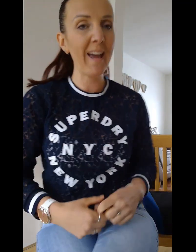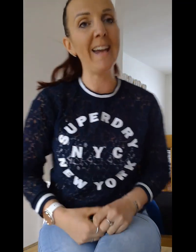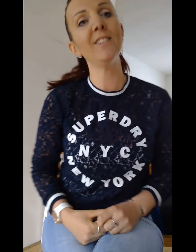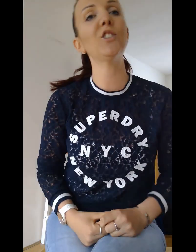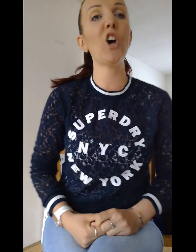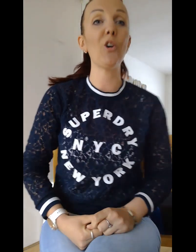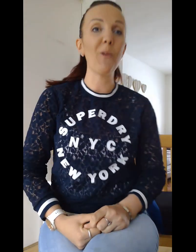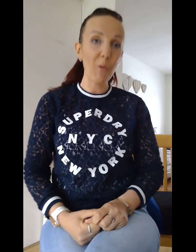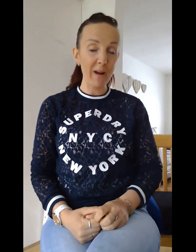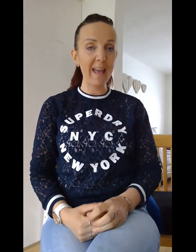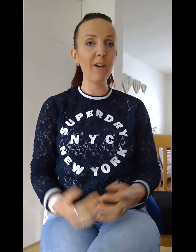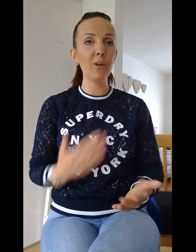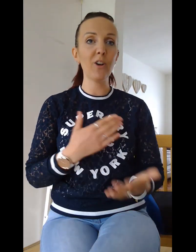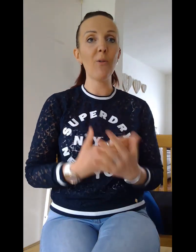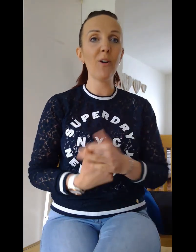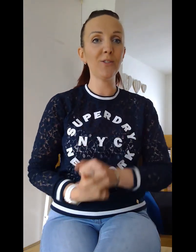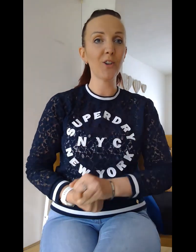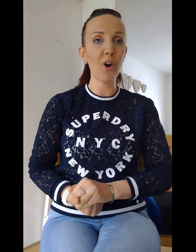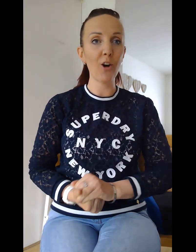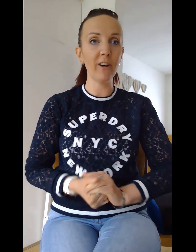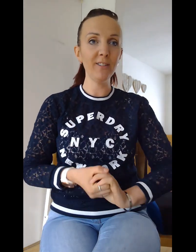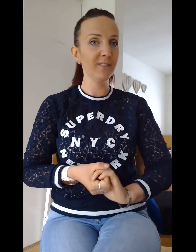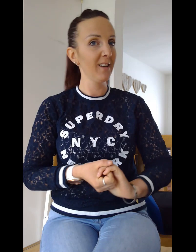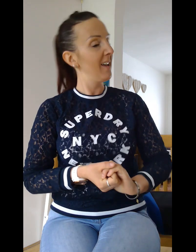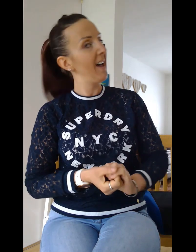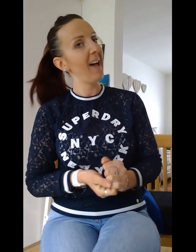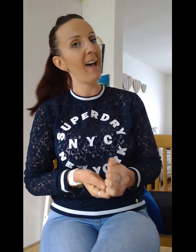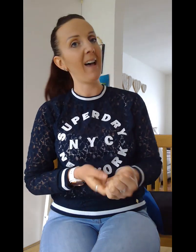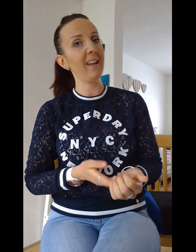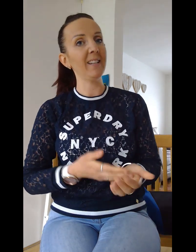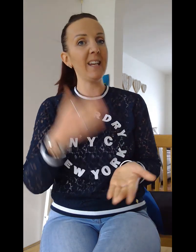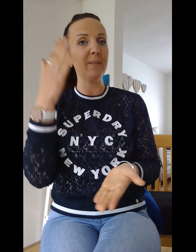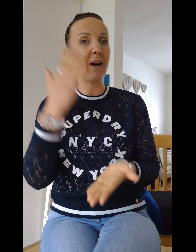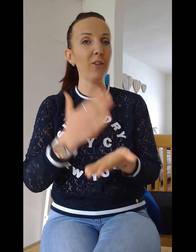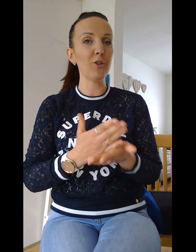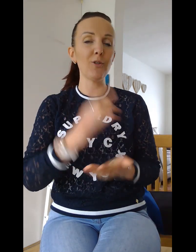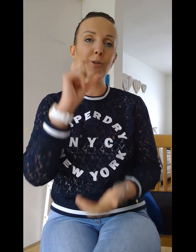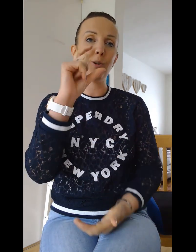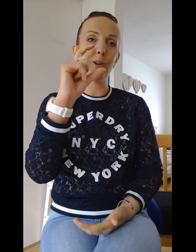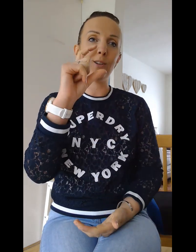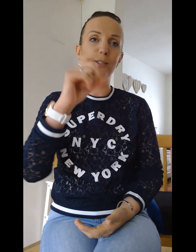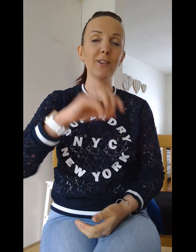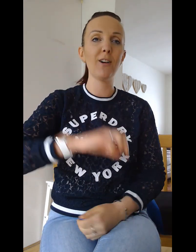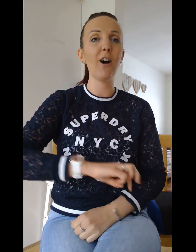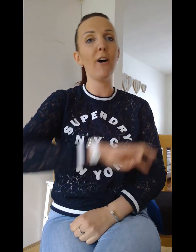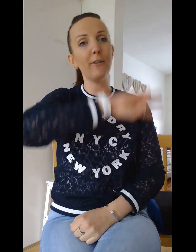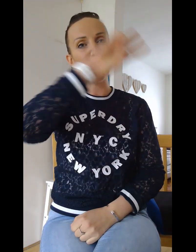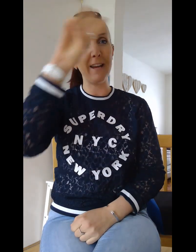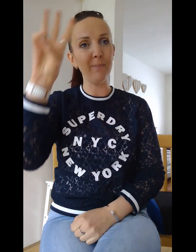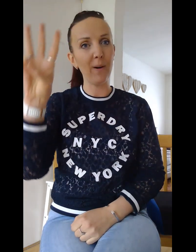Okay, so we're now going to go on to the chorus, and it's about the true colours of a